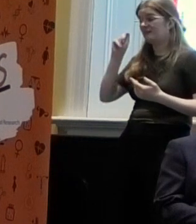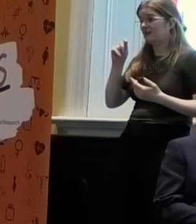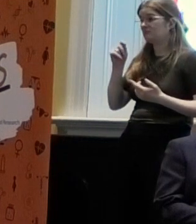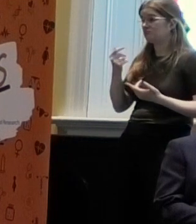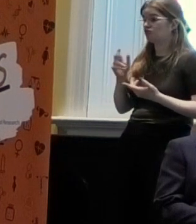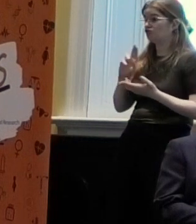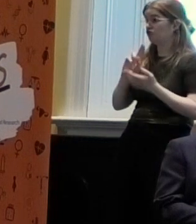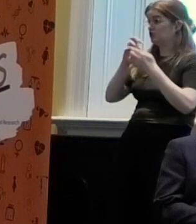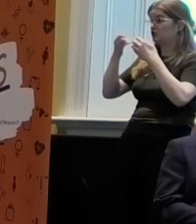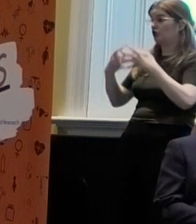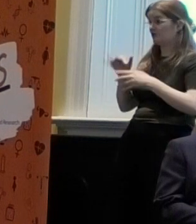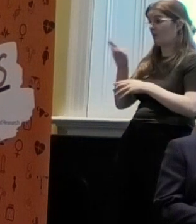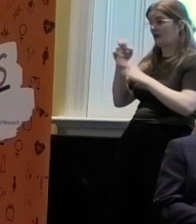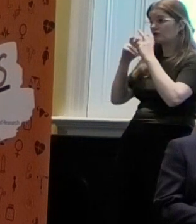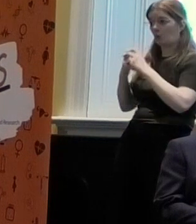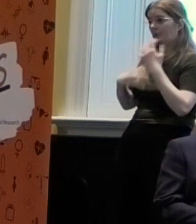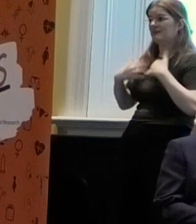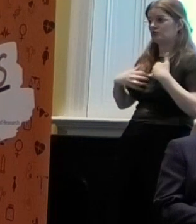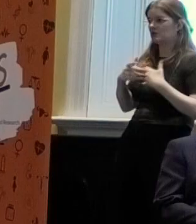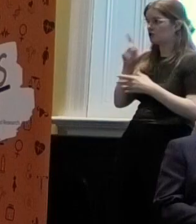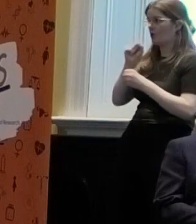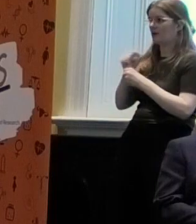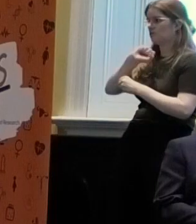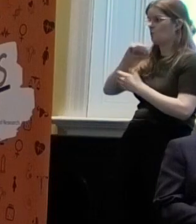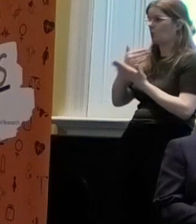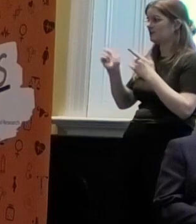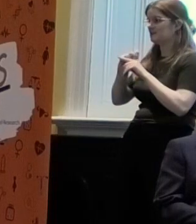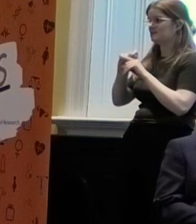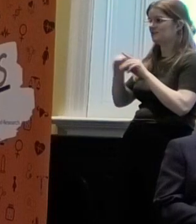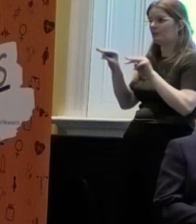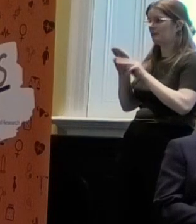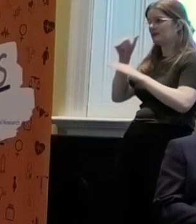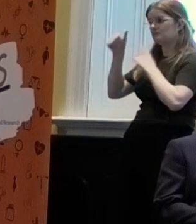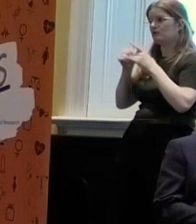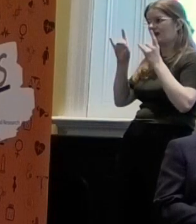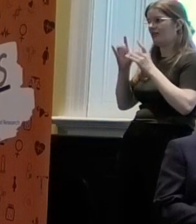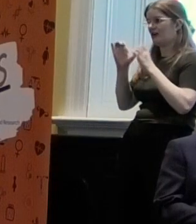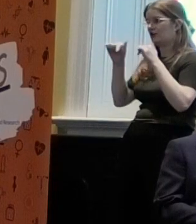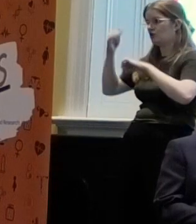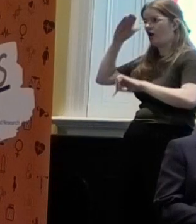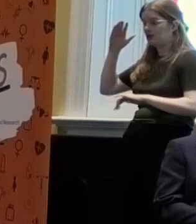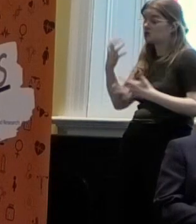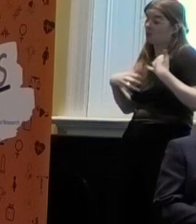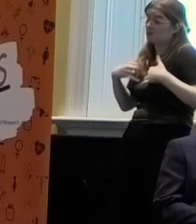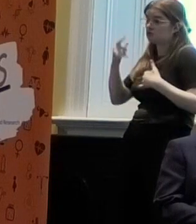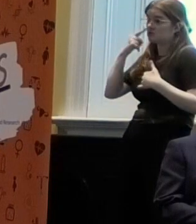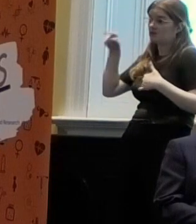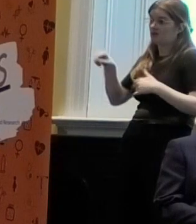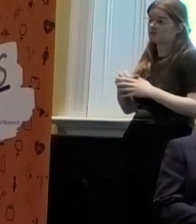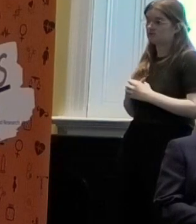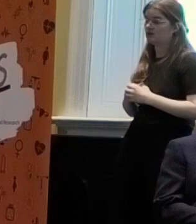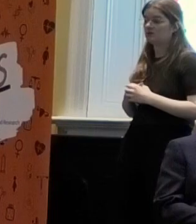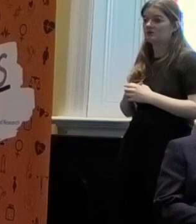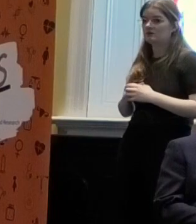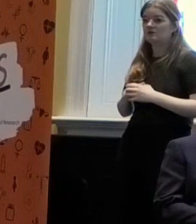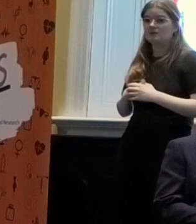responses out of that will be really interesting about people's experience of the healthcare system. So I'm interested to see that. But I